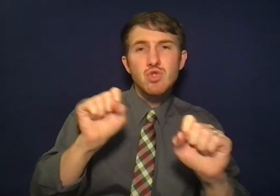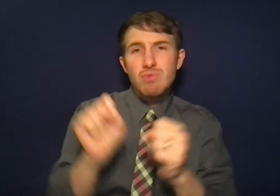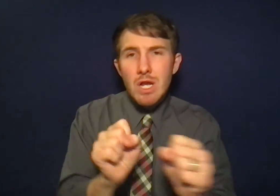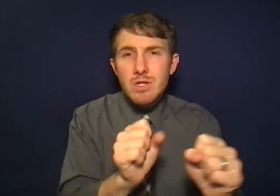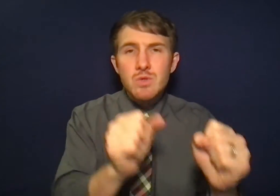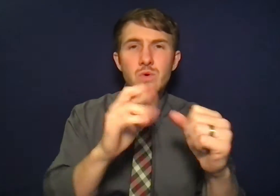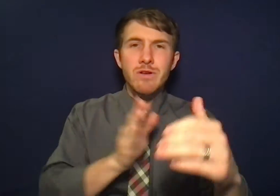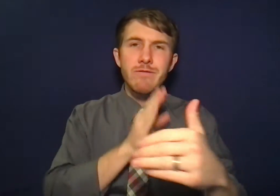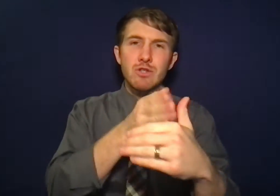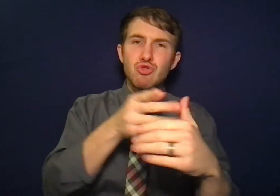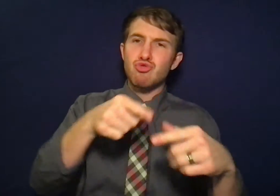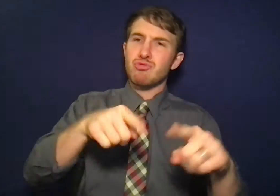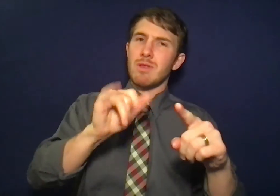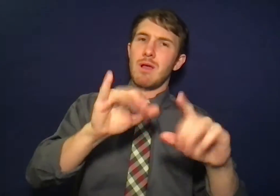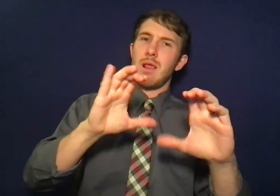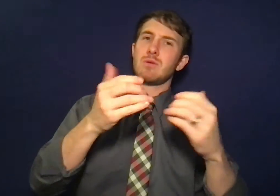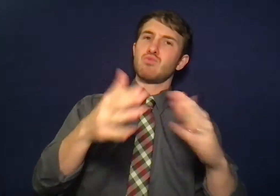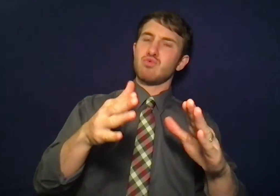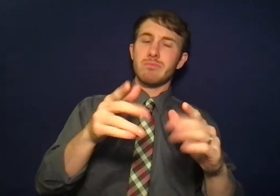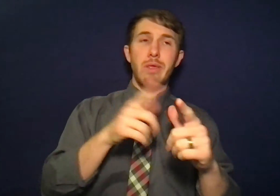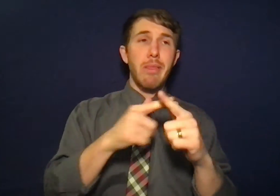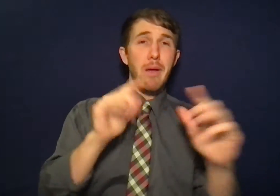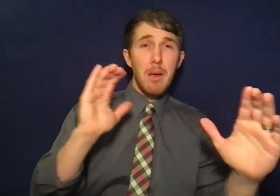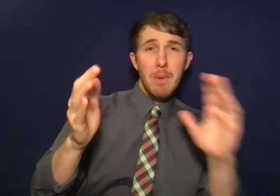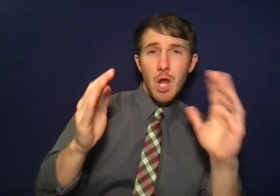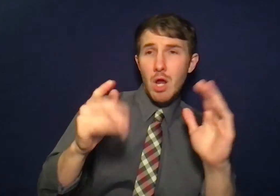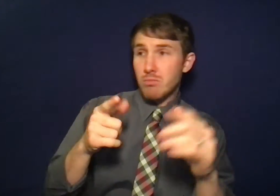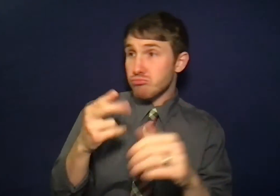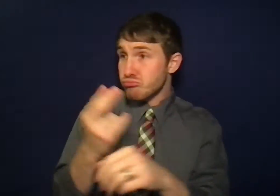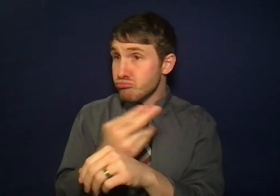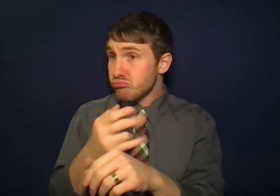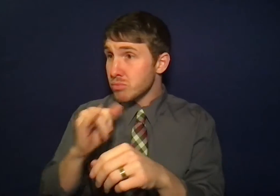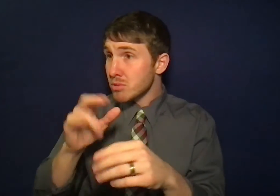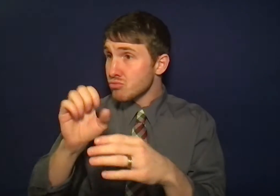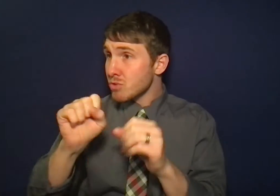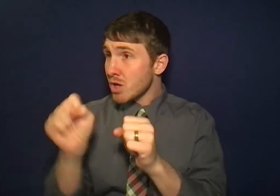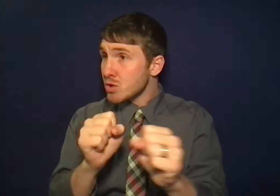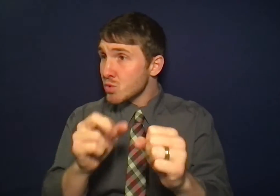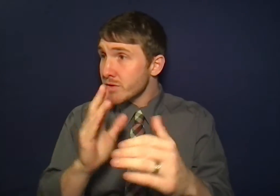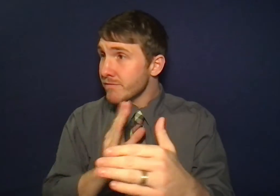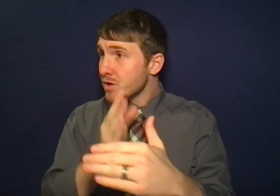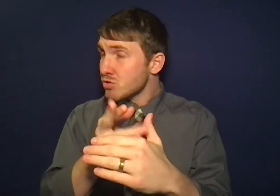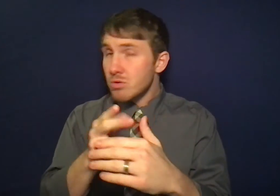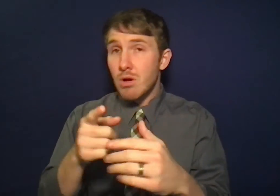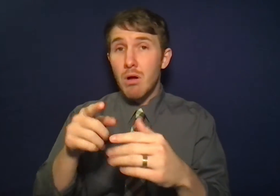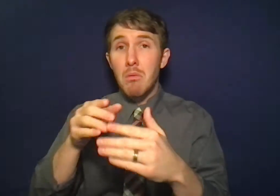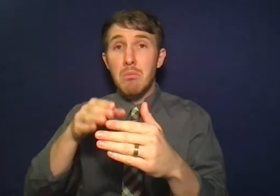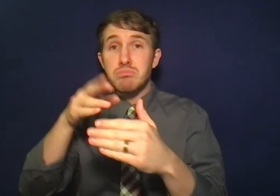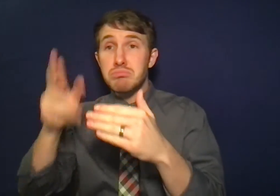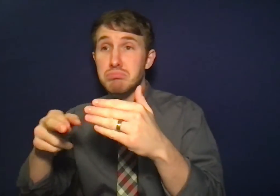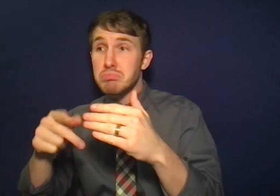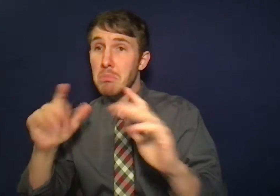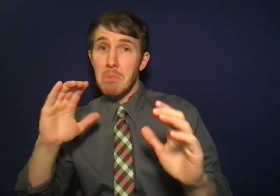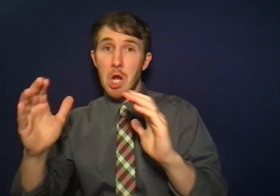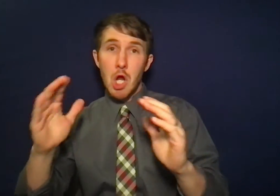in the classroom and compare the results of using that strategy or intervention and find conclusions within your group.